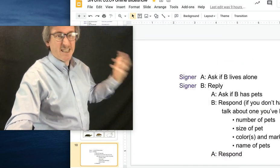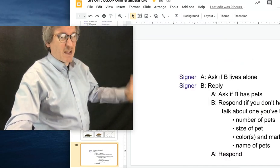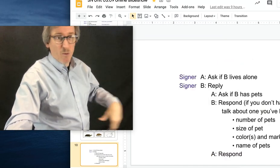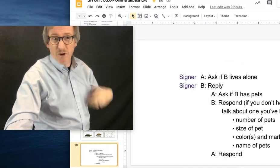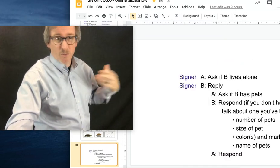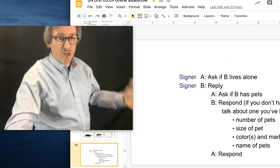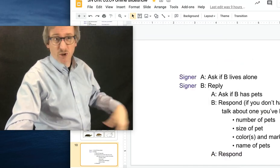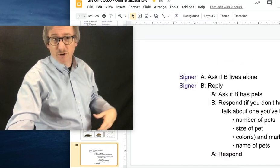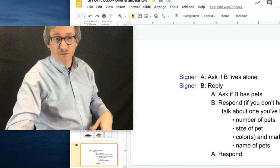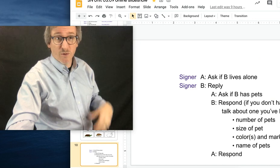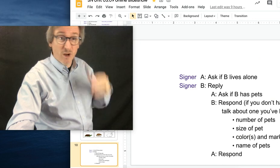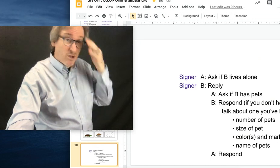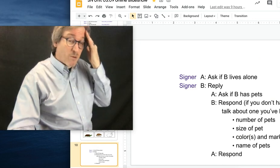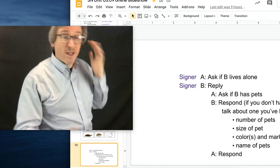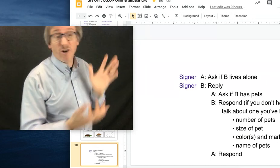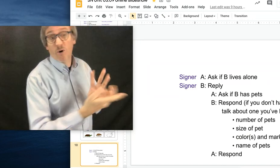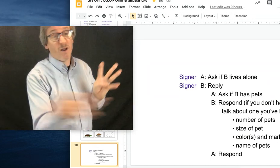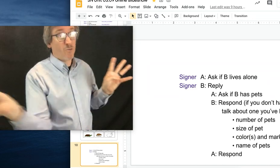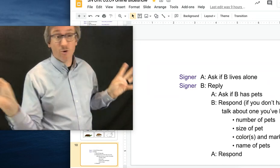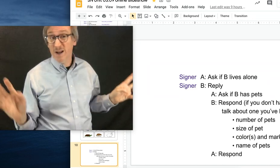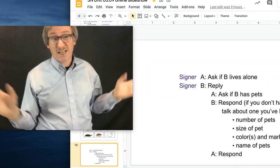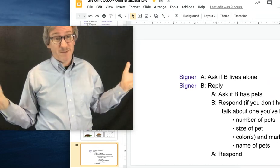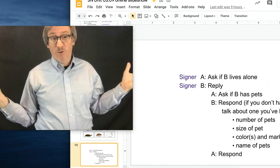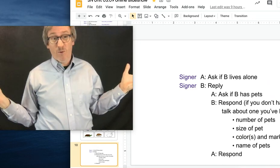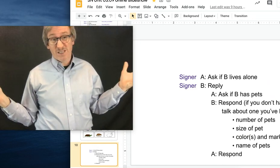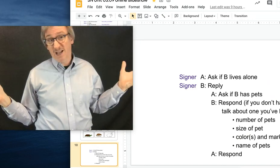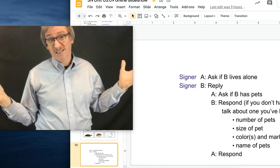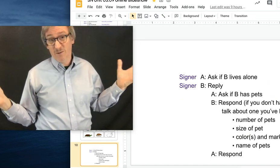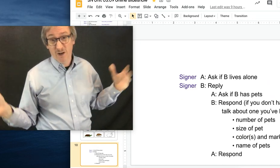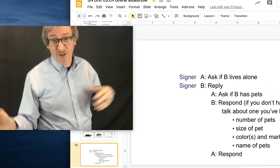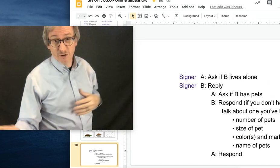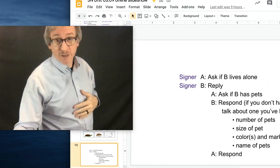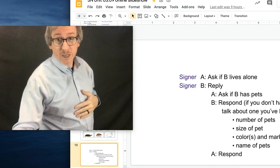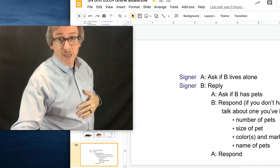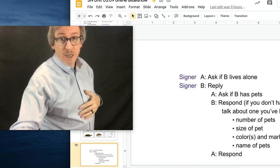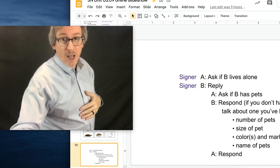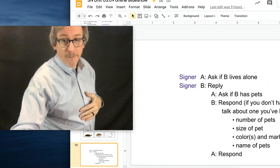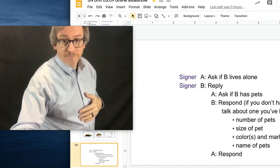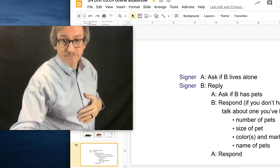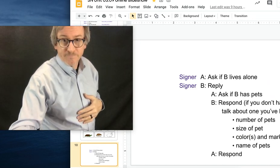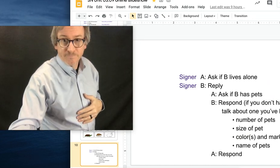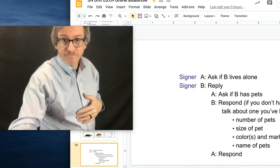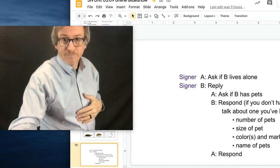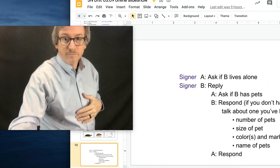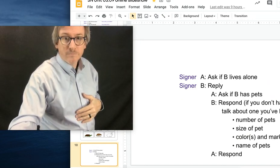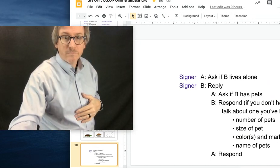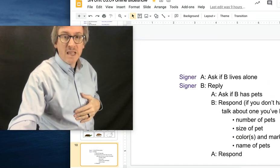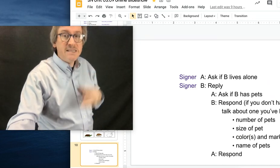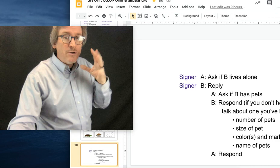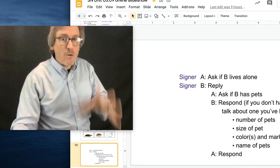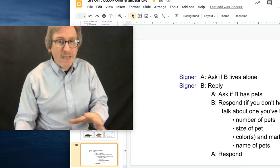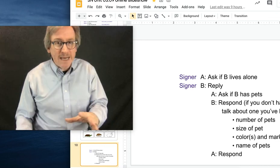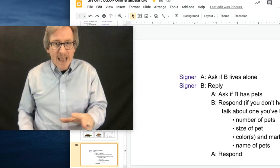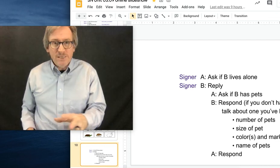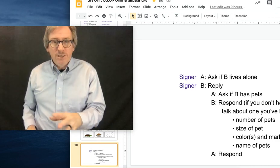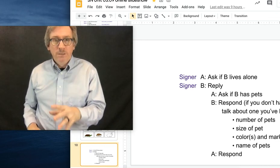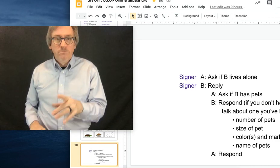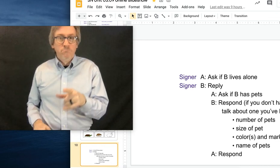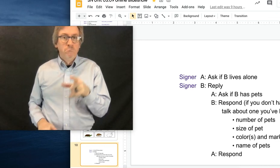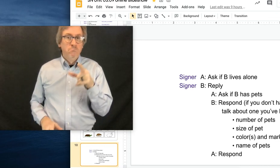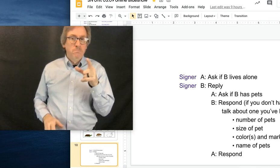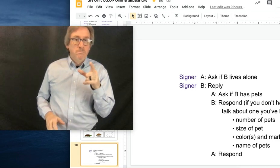This is a time when we normally churn through. Normally I'd go around the room and ask people what signs they want to learn. So now we can